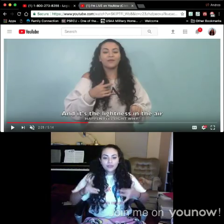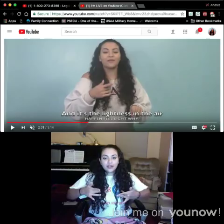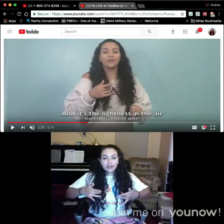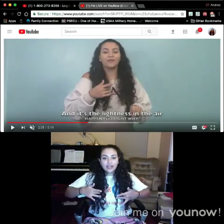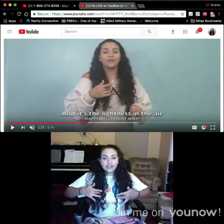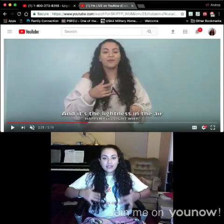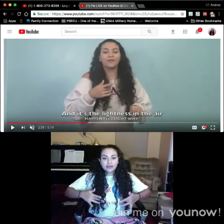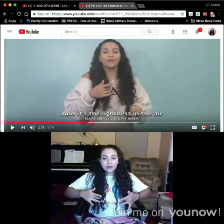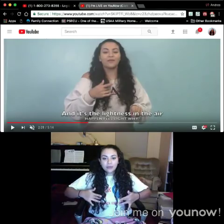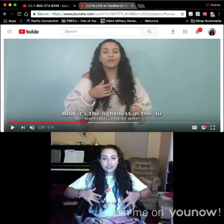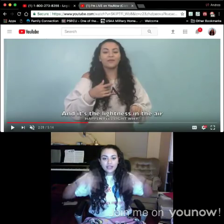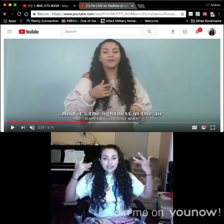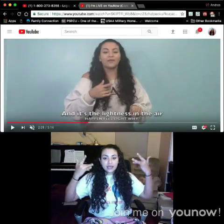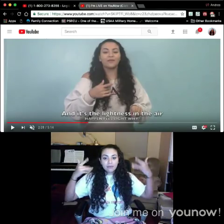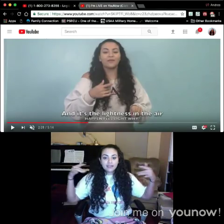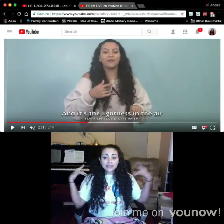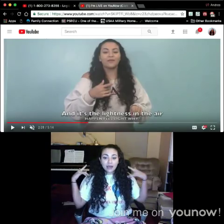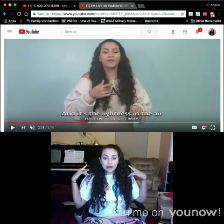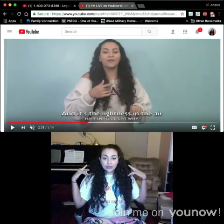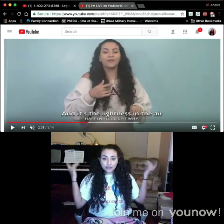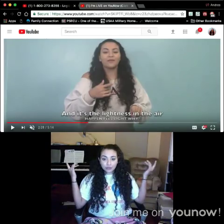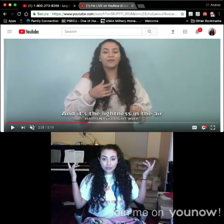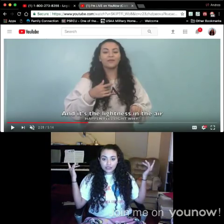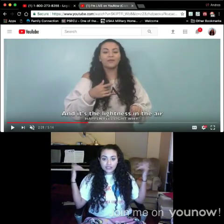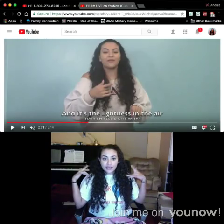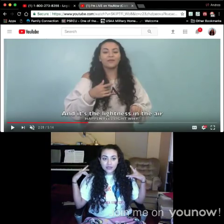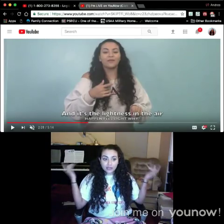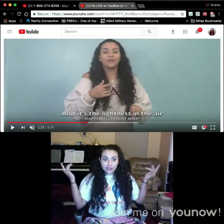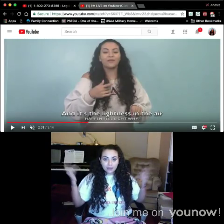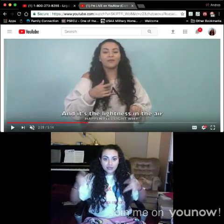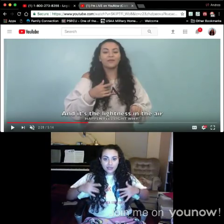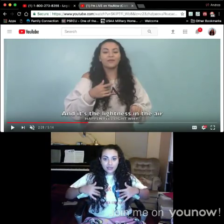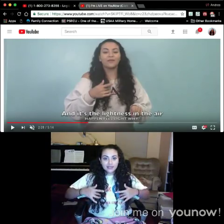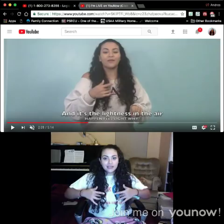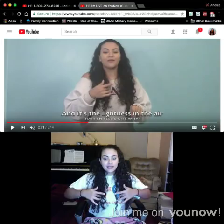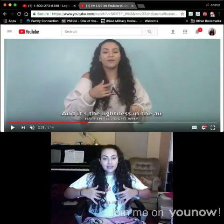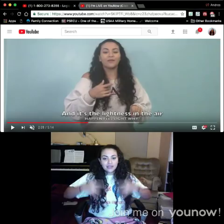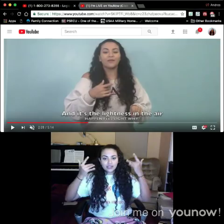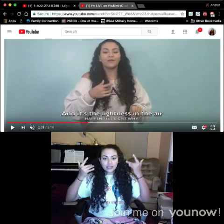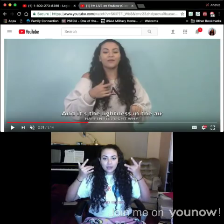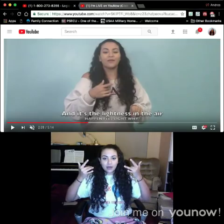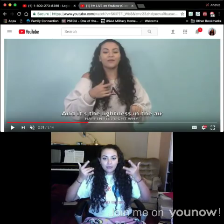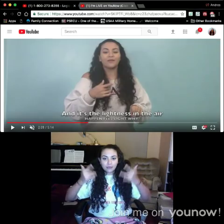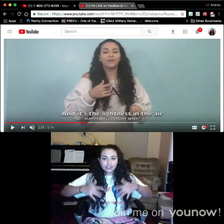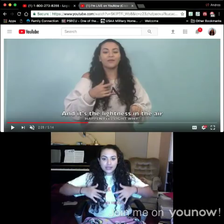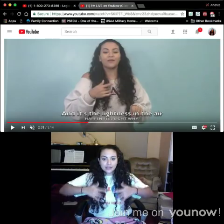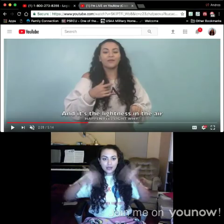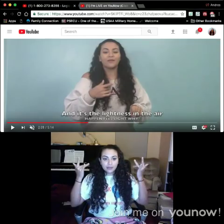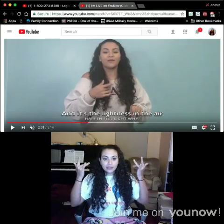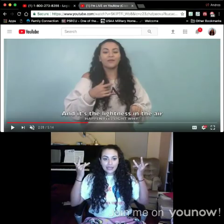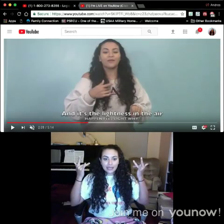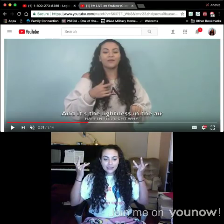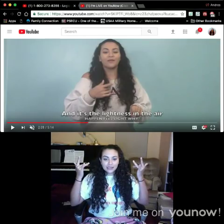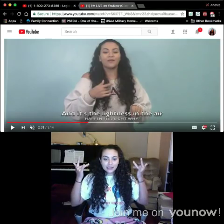middle finger, and it's like from your chest up. It's not off of your shoulders because that's what's up. It is just coming up from your chest